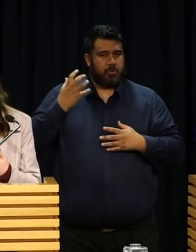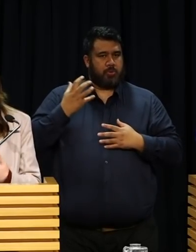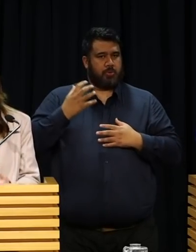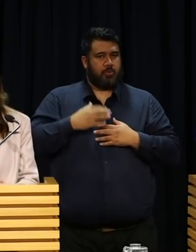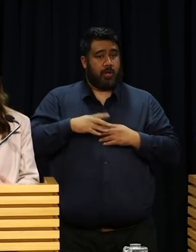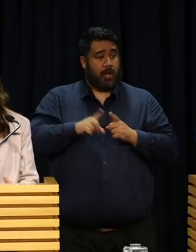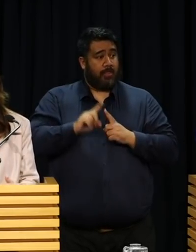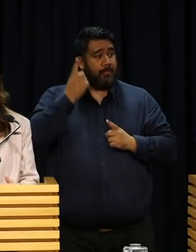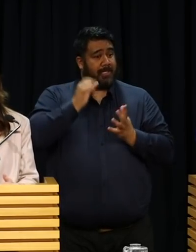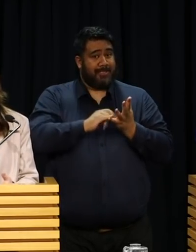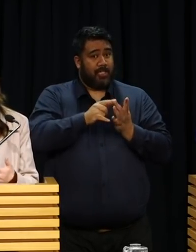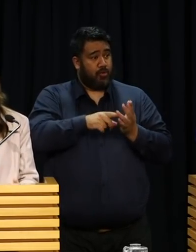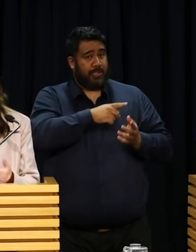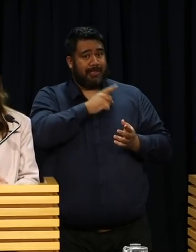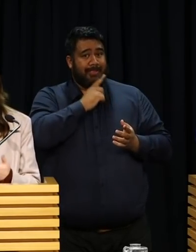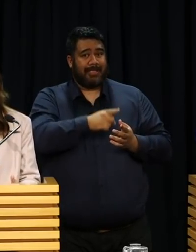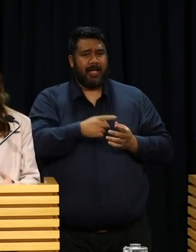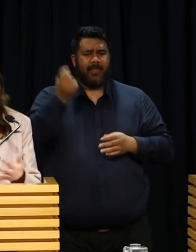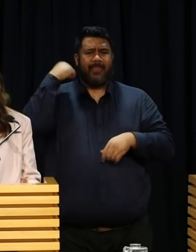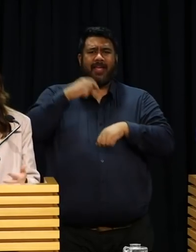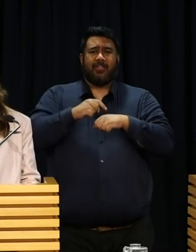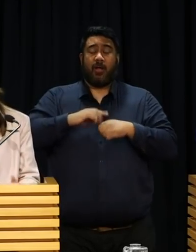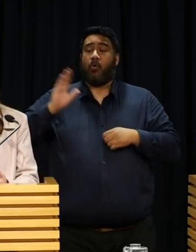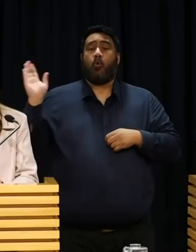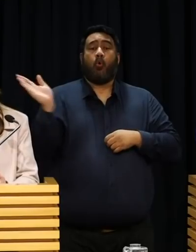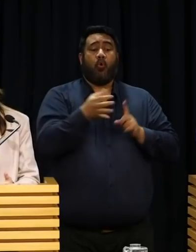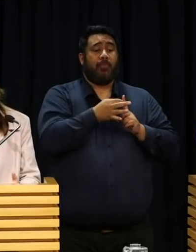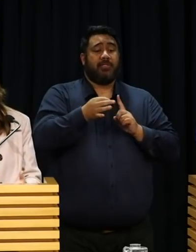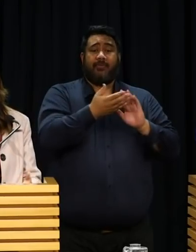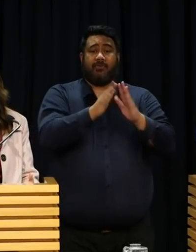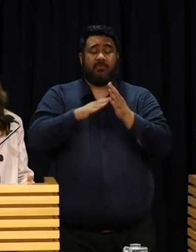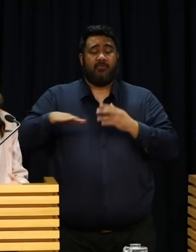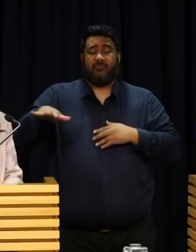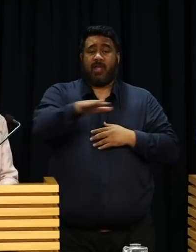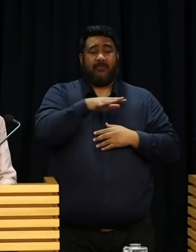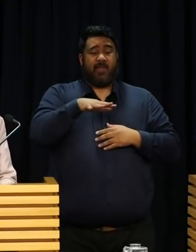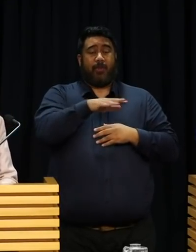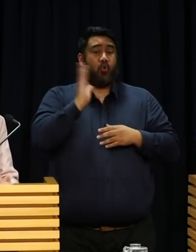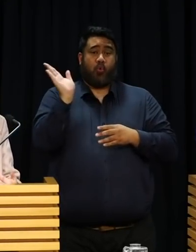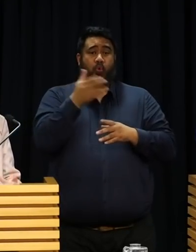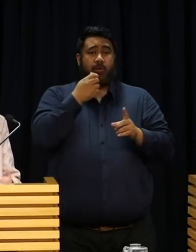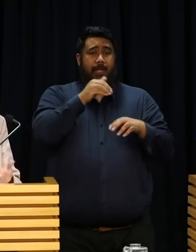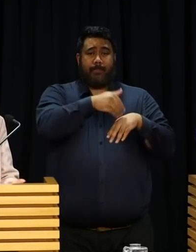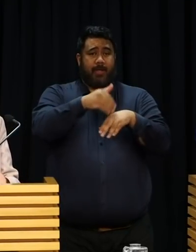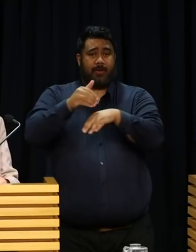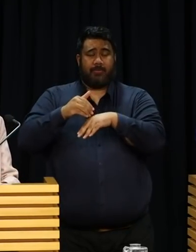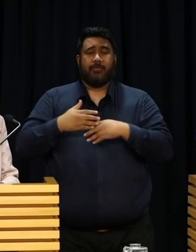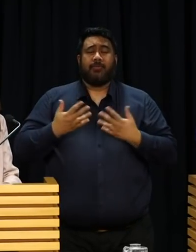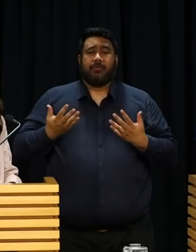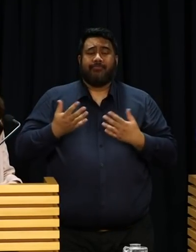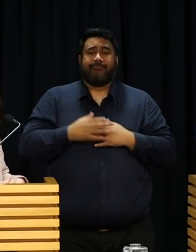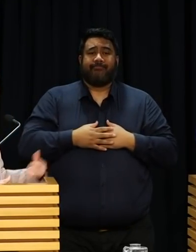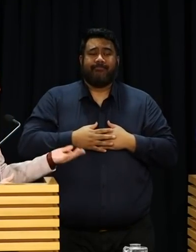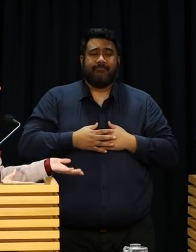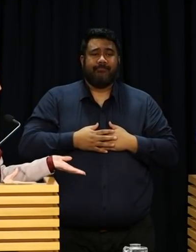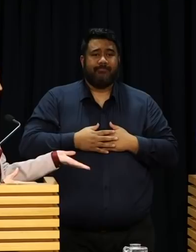there's very few who didn't know someone or weren't affected by it in some way. And, you know, that's really come through as we've been discussing